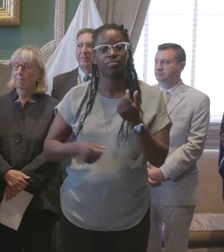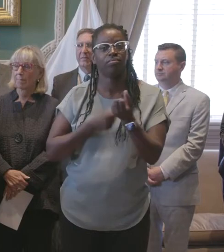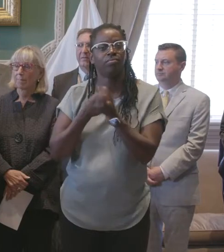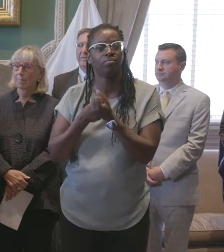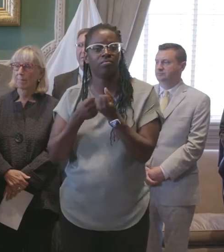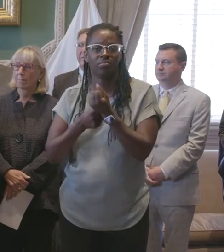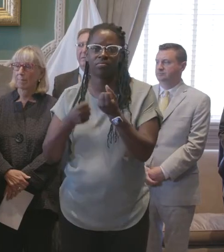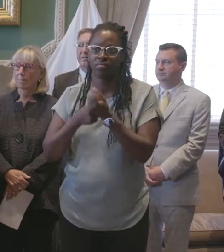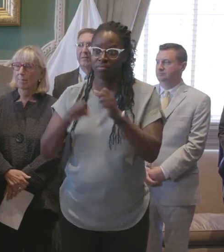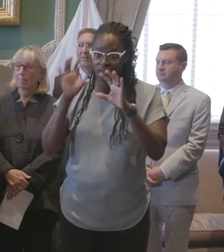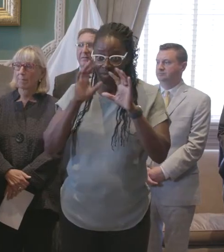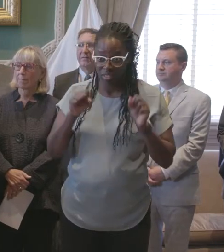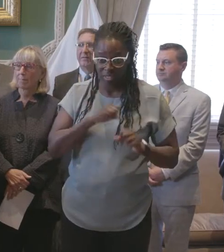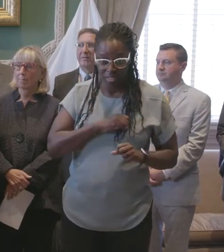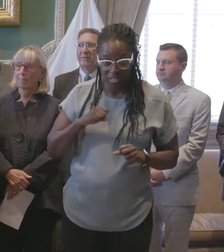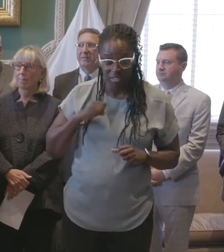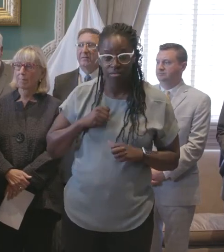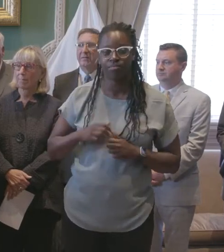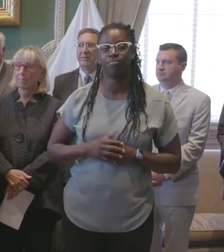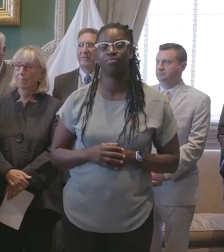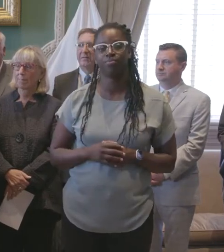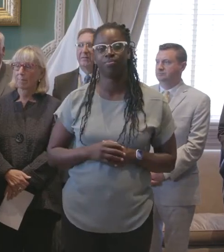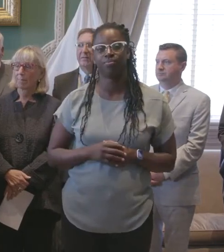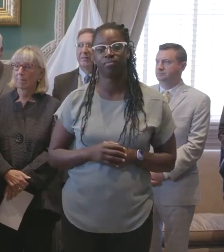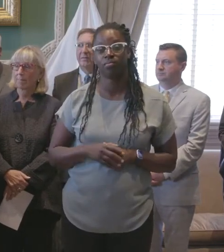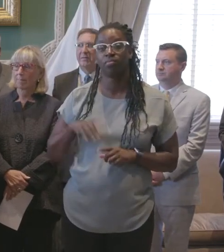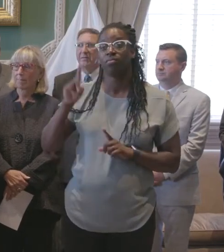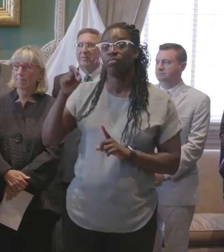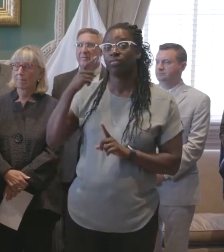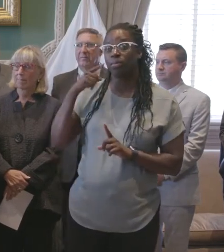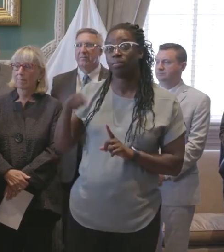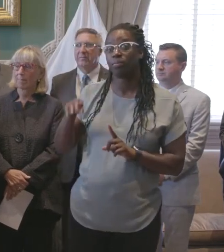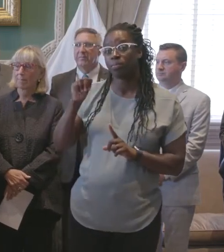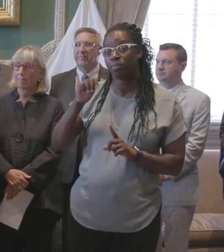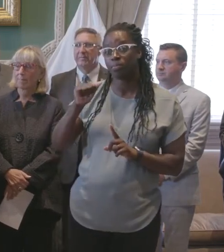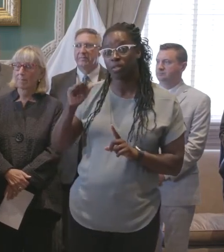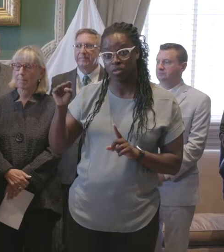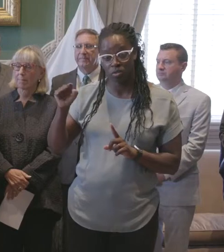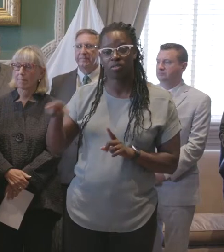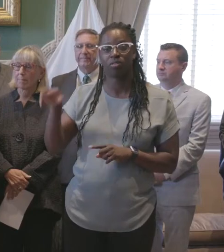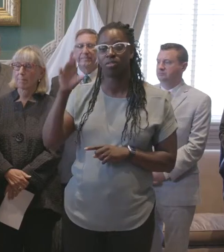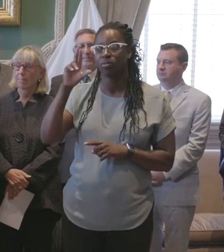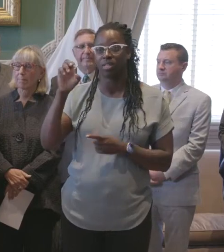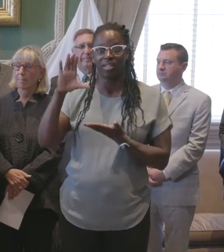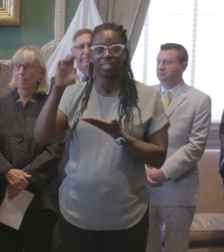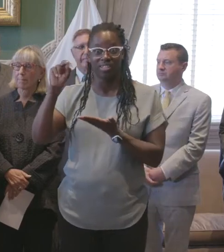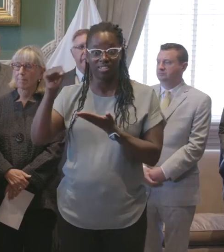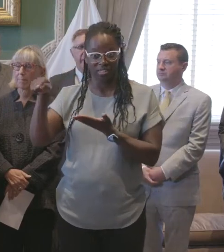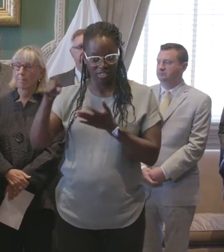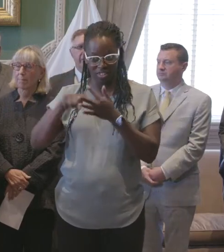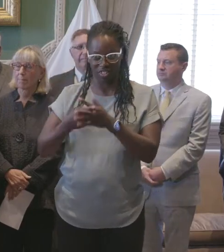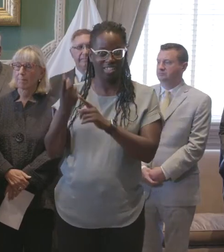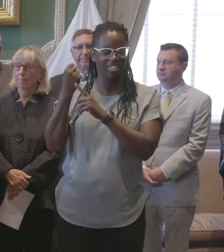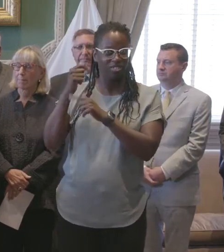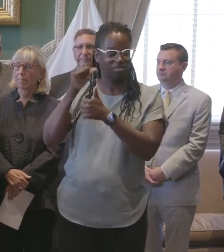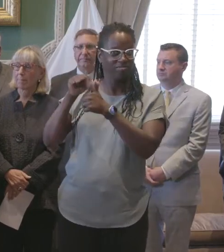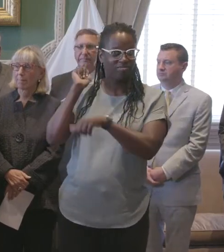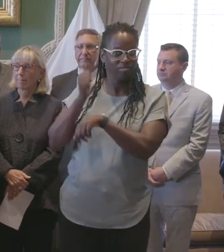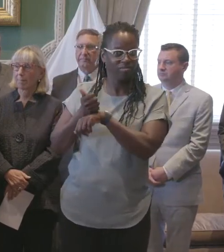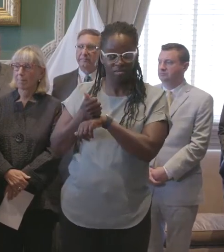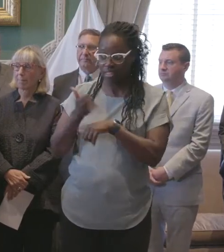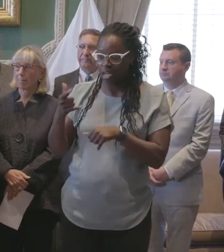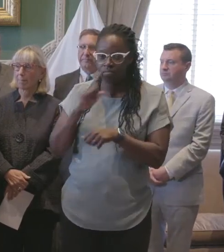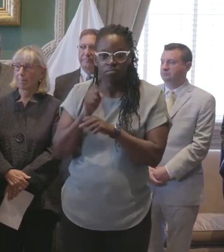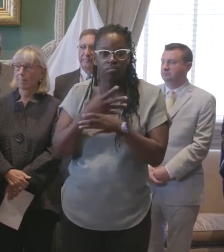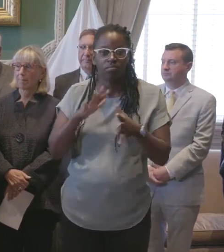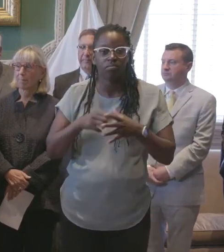of the Governor's Mass Reconnect program, which began this past year and drove enrollment across all of our community colleges. It includes investment in